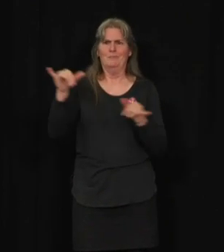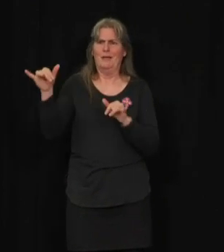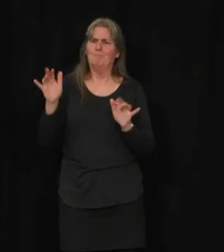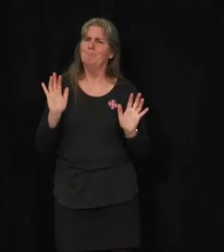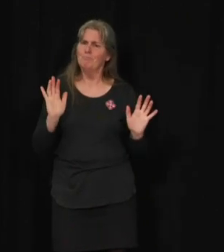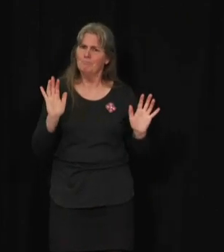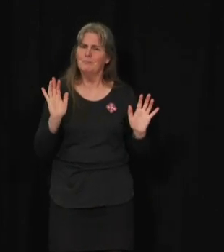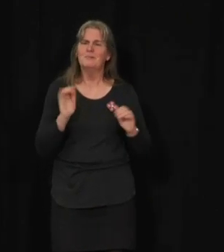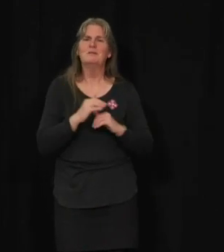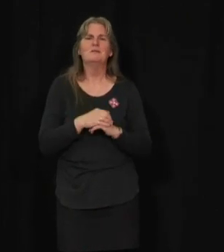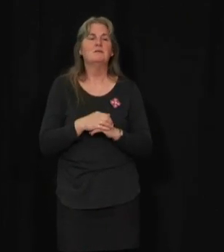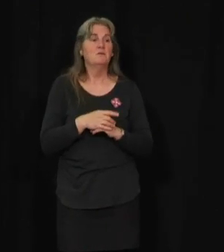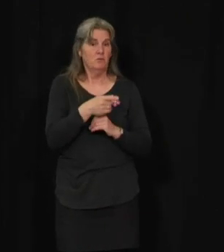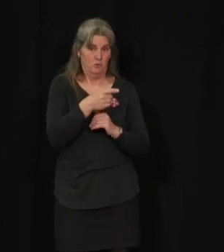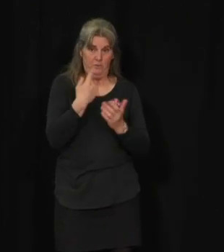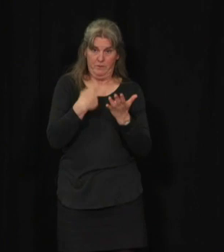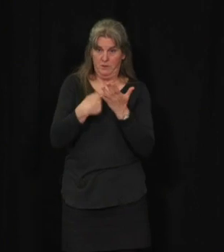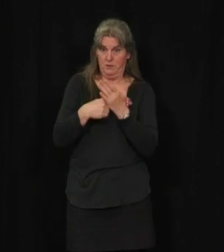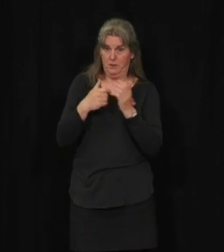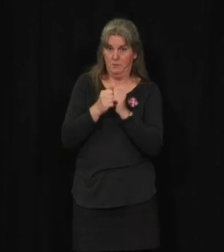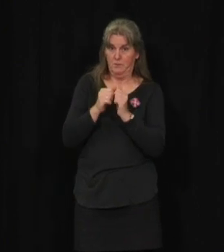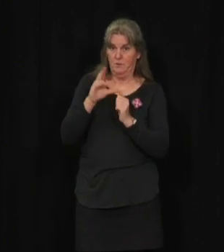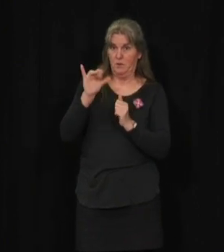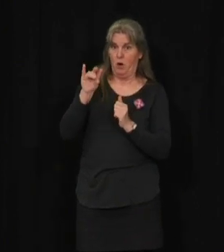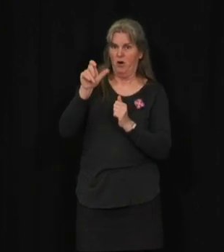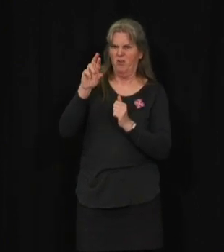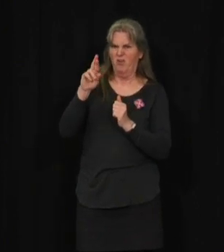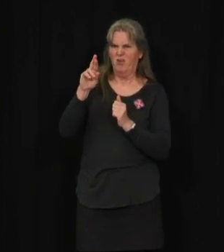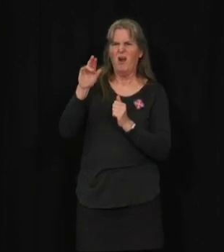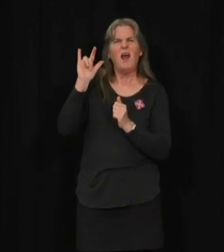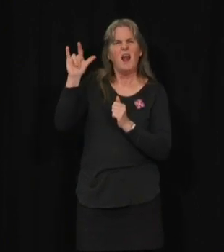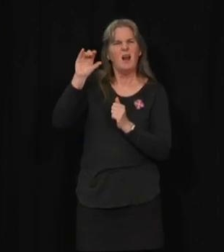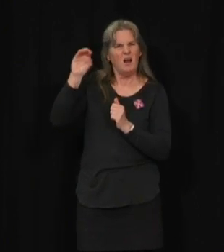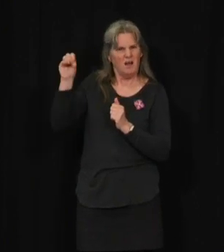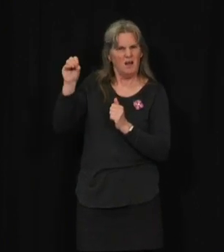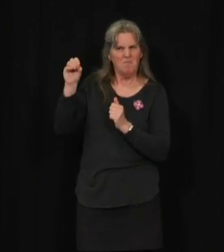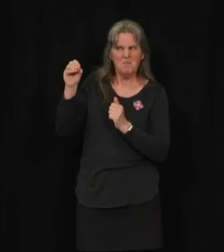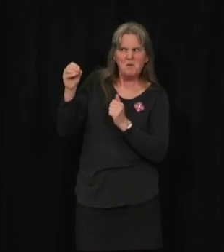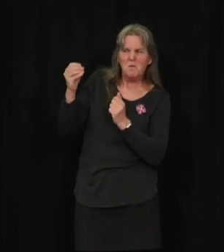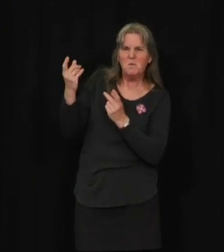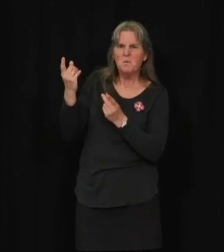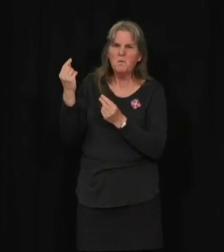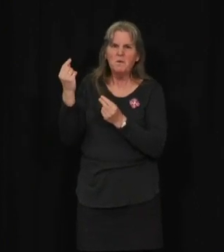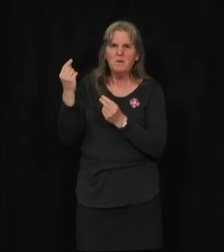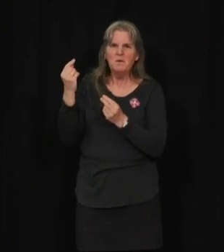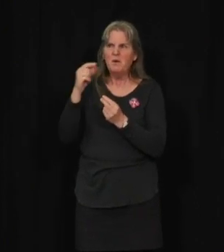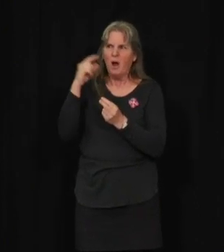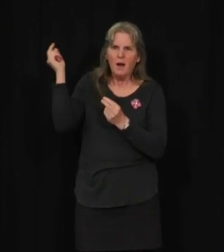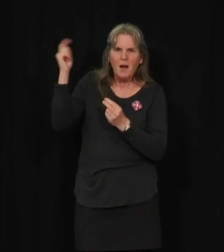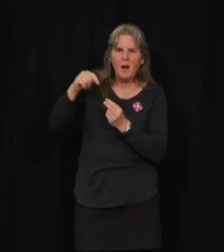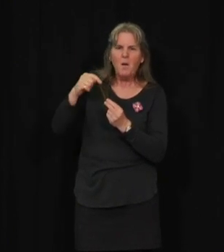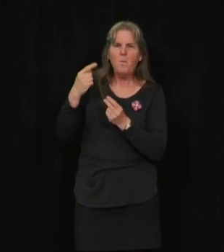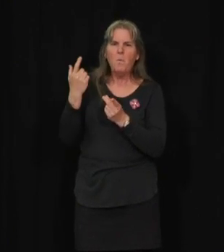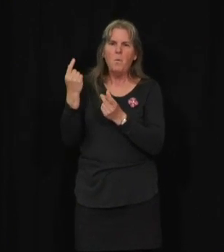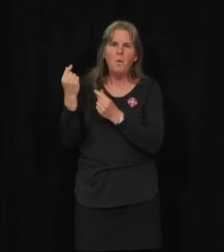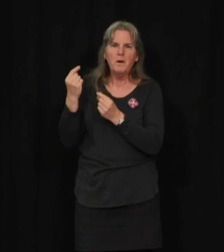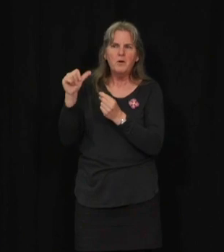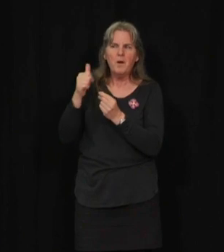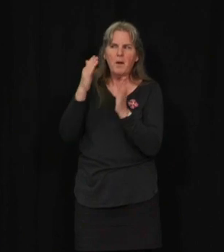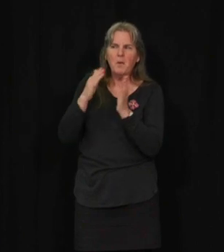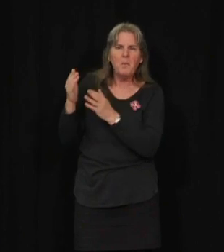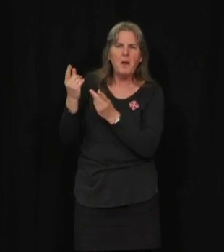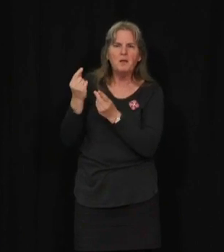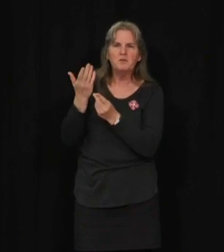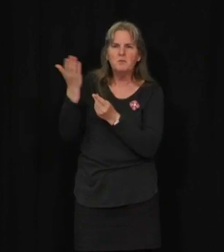And so you have talked with Condor about, I guess, the logistics around the flight not arriving or around their travel plans